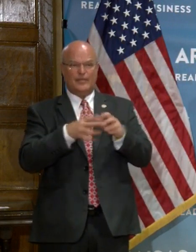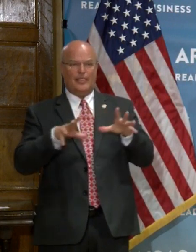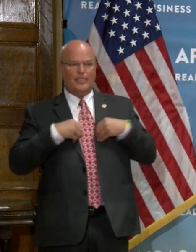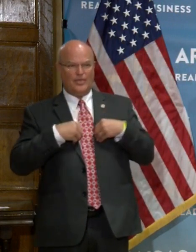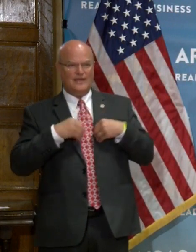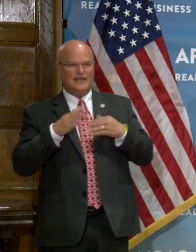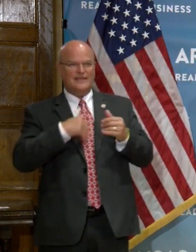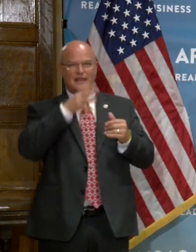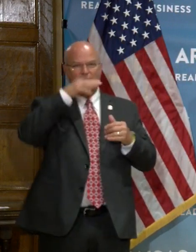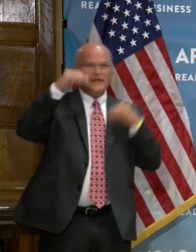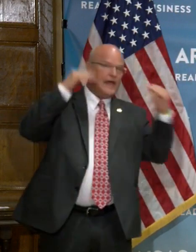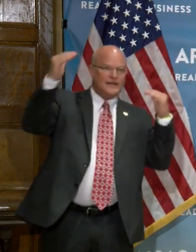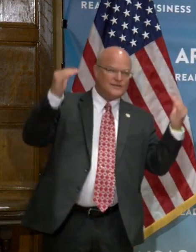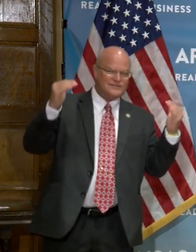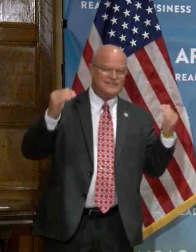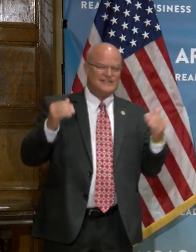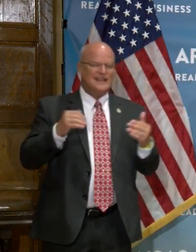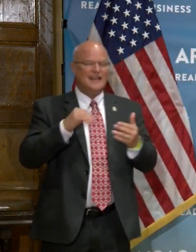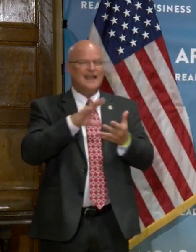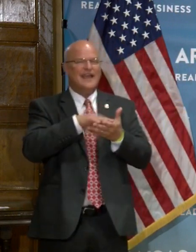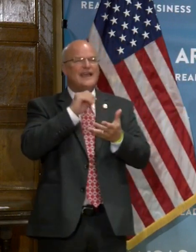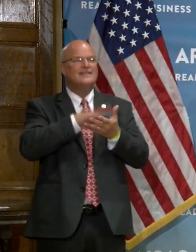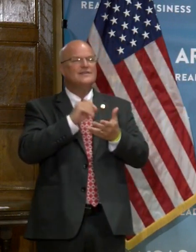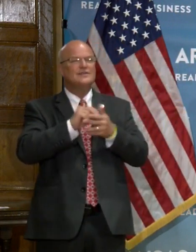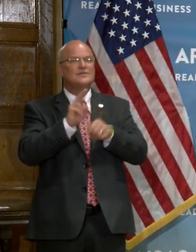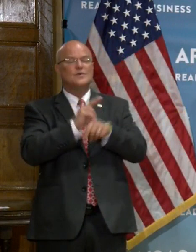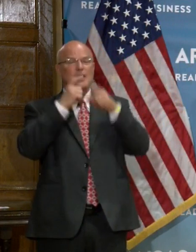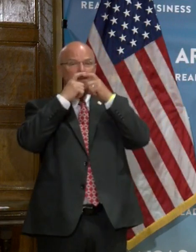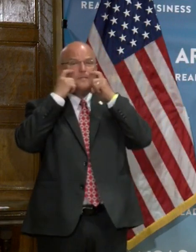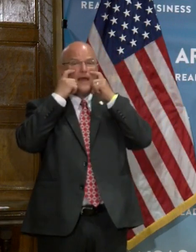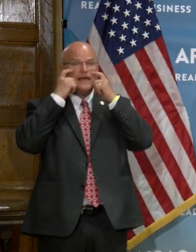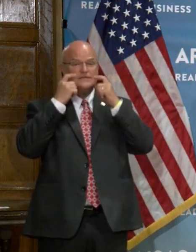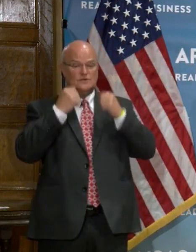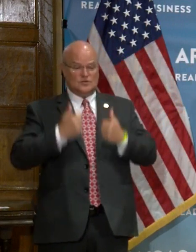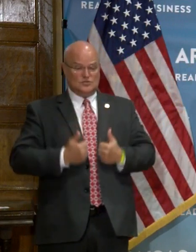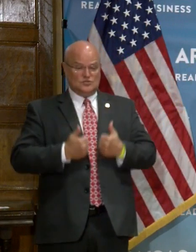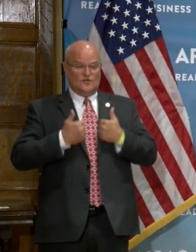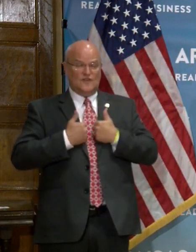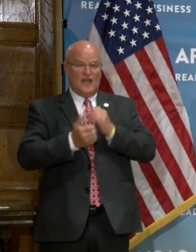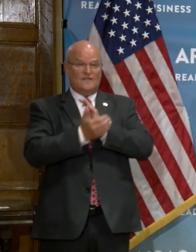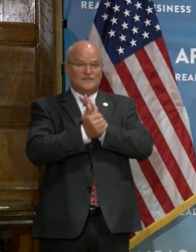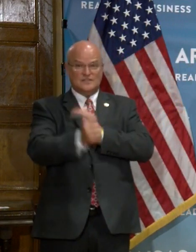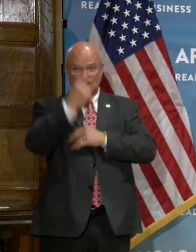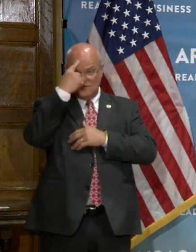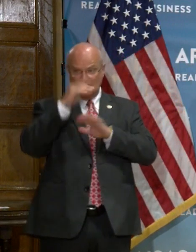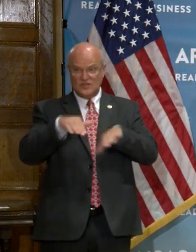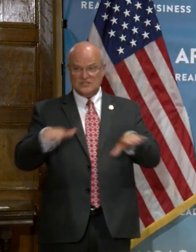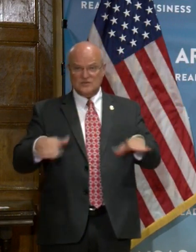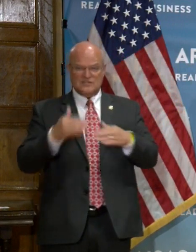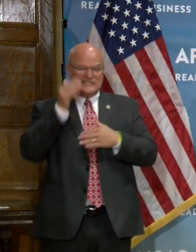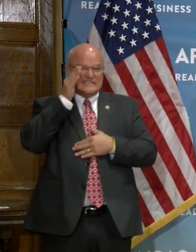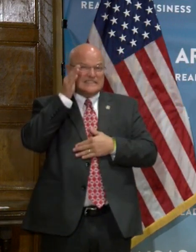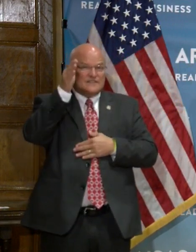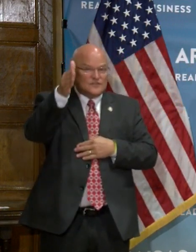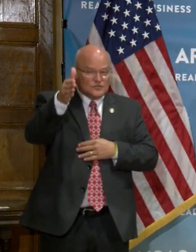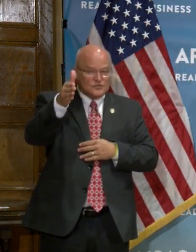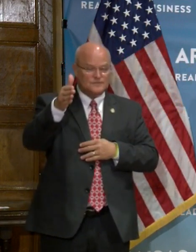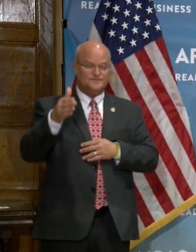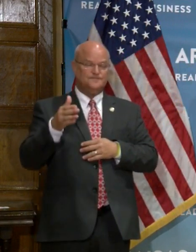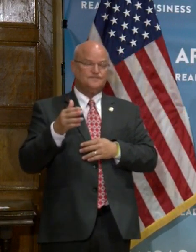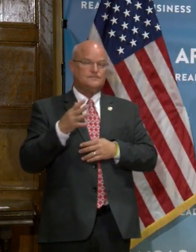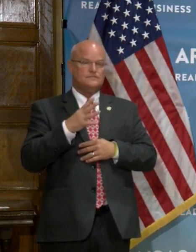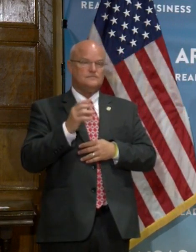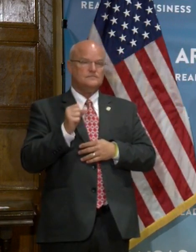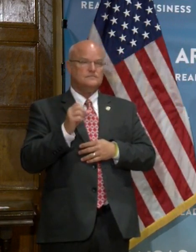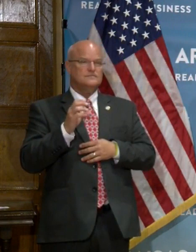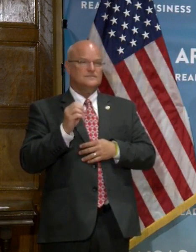adaptable than we are, and learning to wear a mask will be a survival skill for our children, at least in the near future.